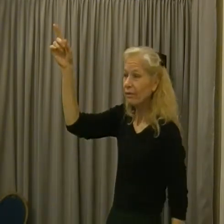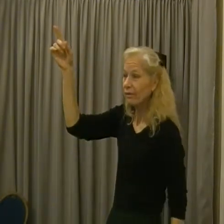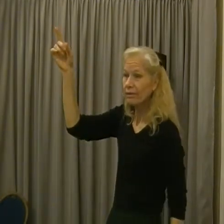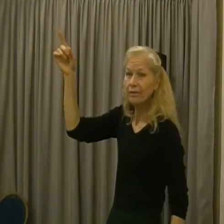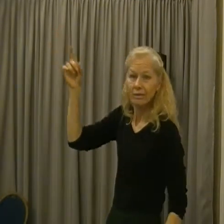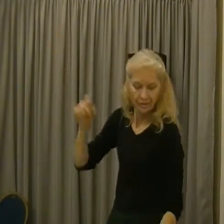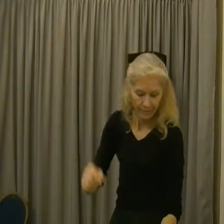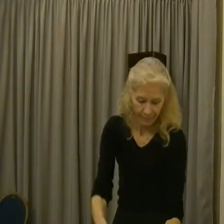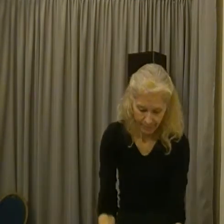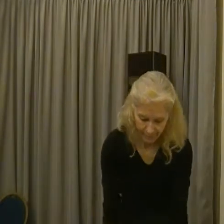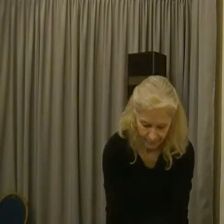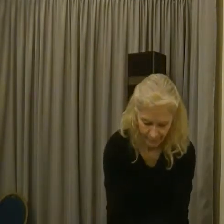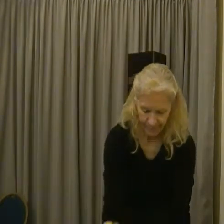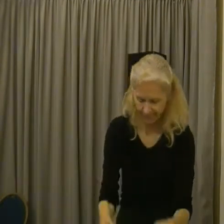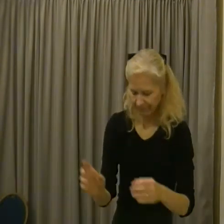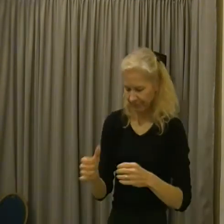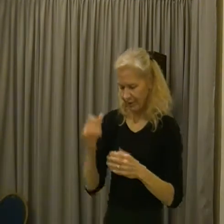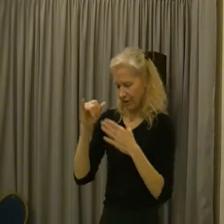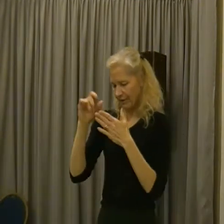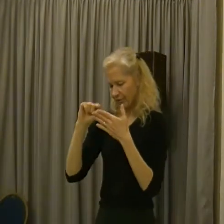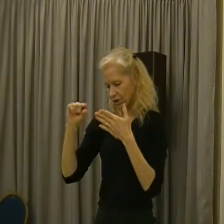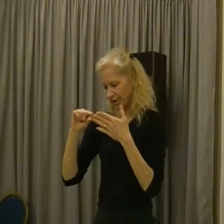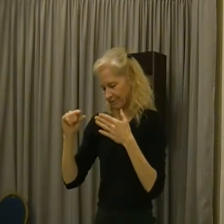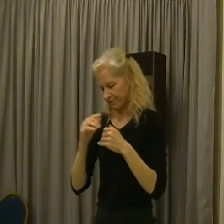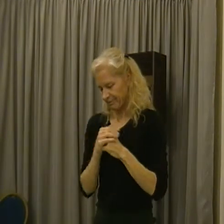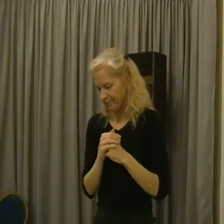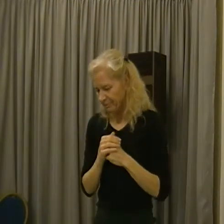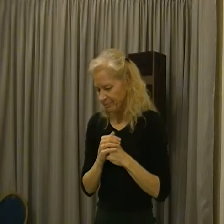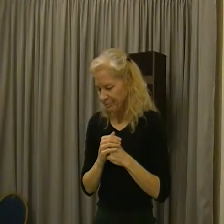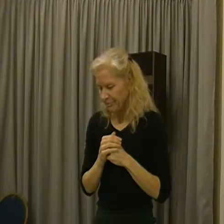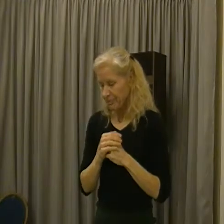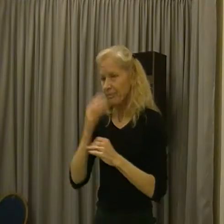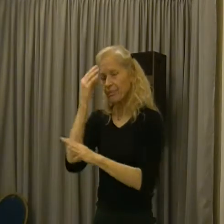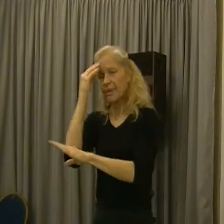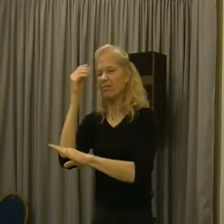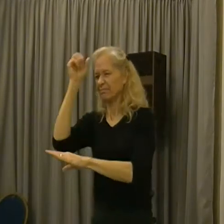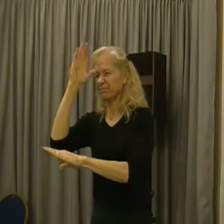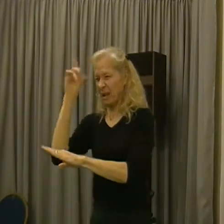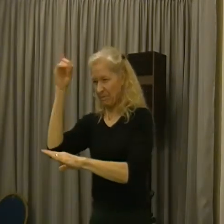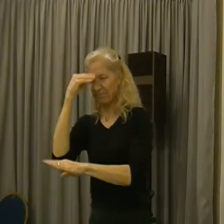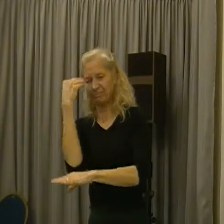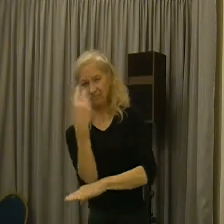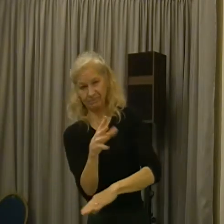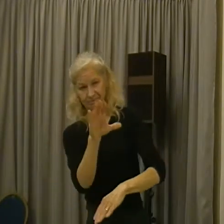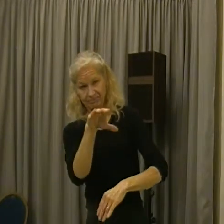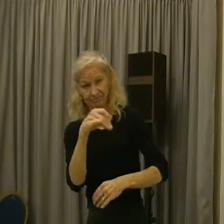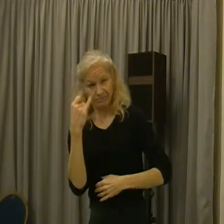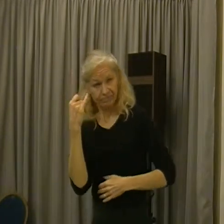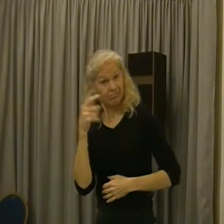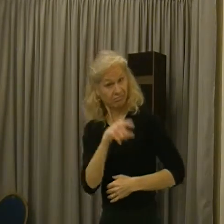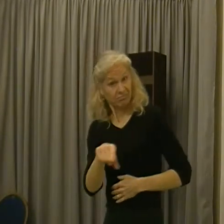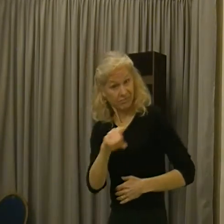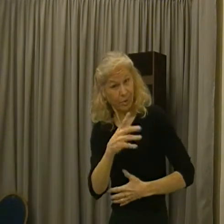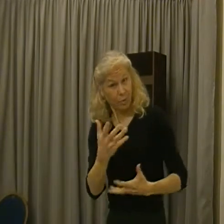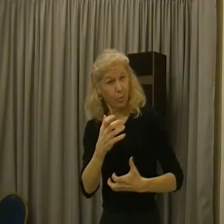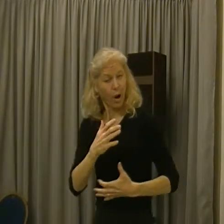But let him that glorieth, glory in this, that understandeth knowing me, and knoweth me, that I am the Lord which